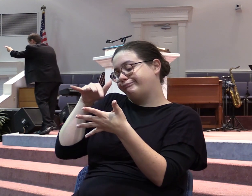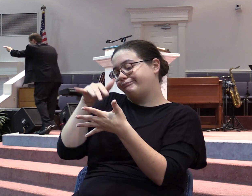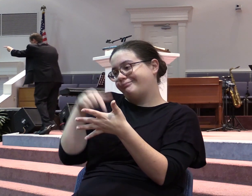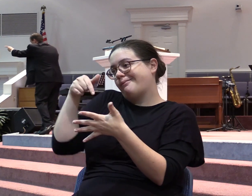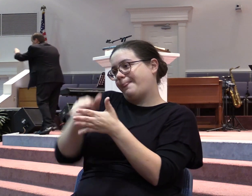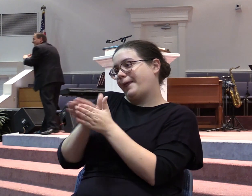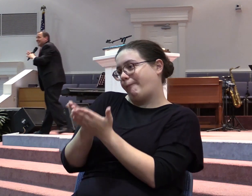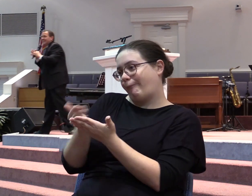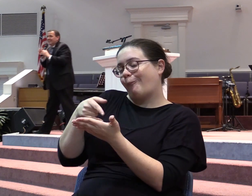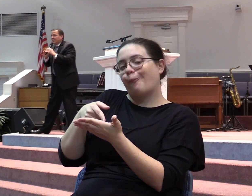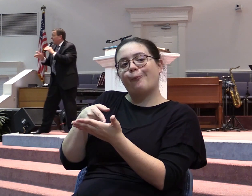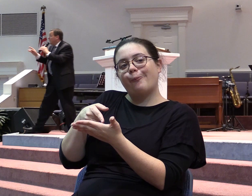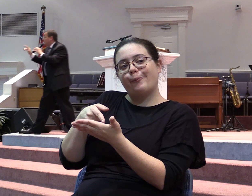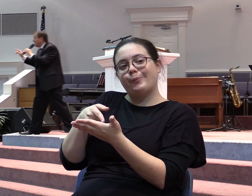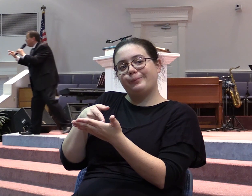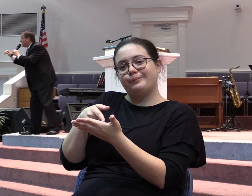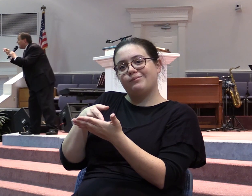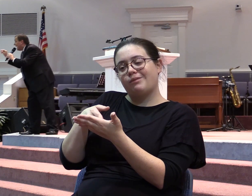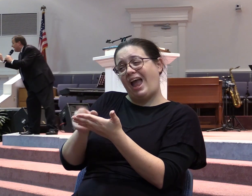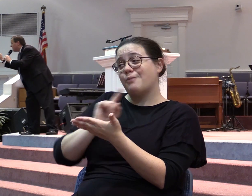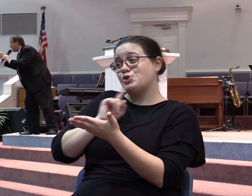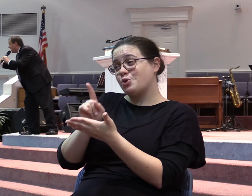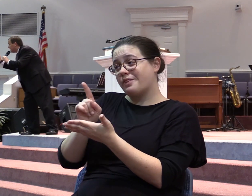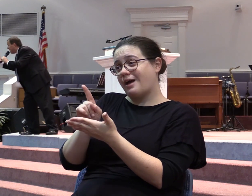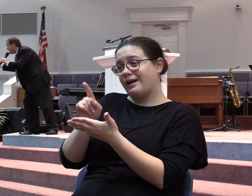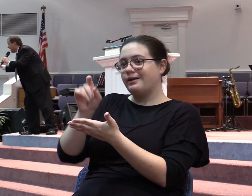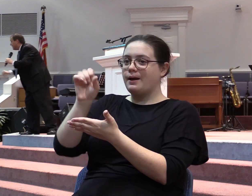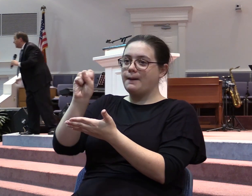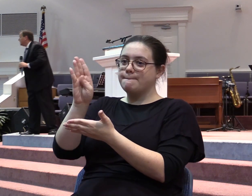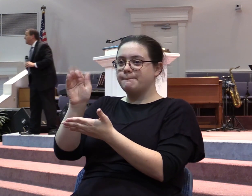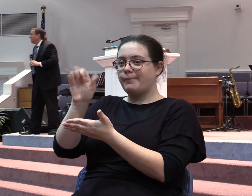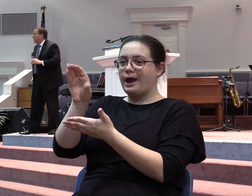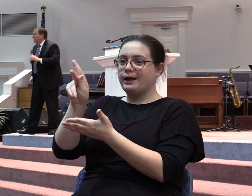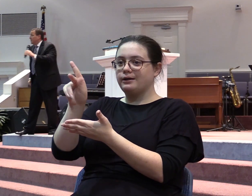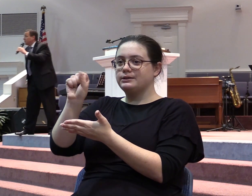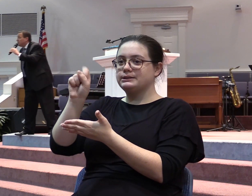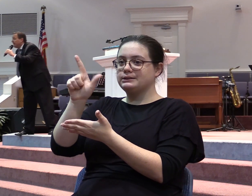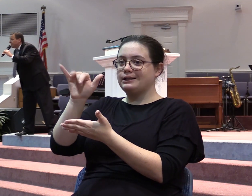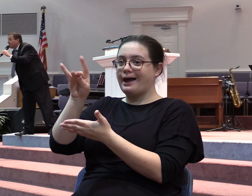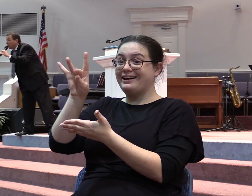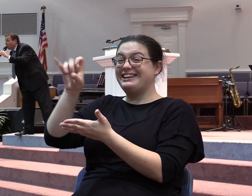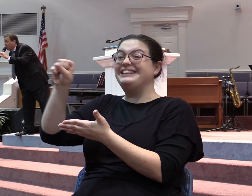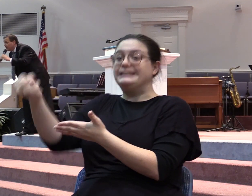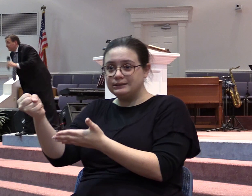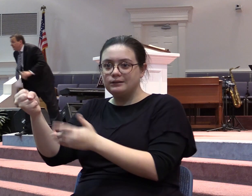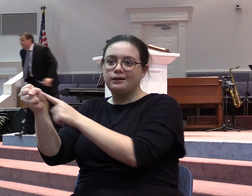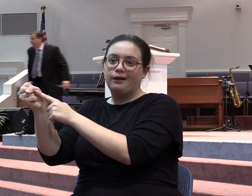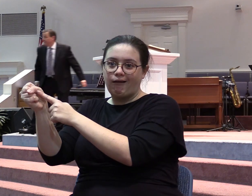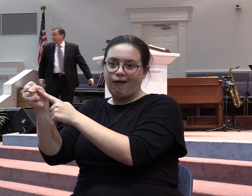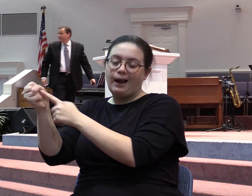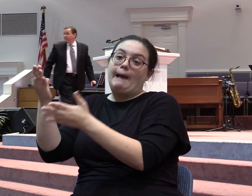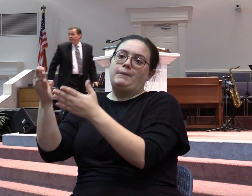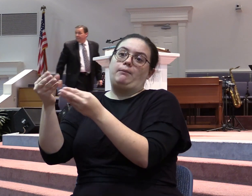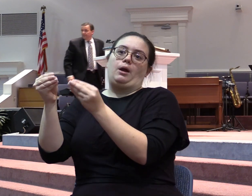text, that I'm pretty sure that S on the end of backsliding means that you may have done it more than once.